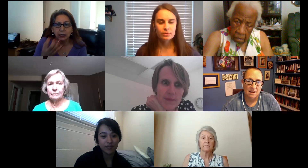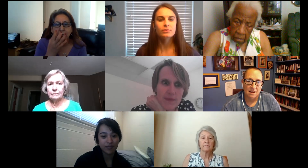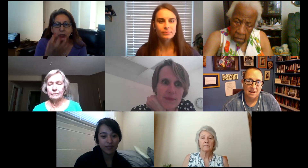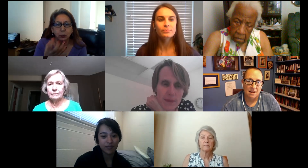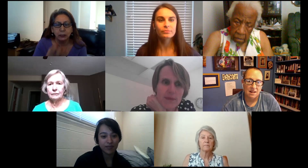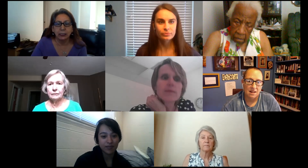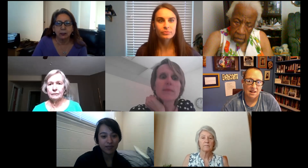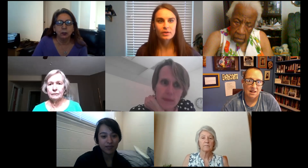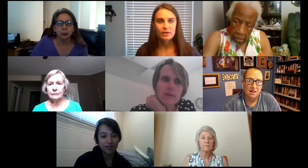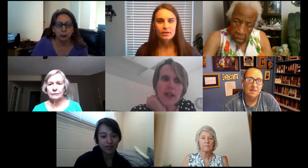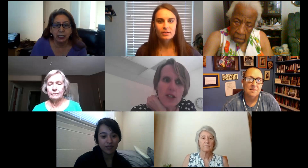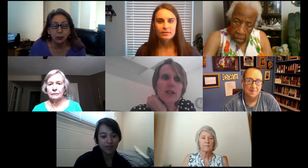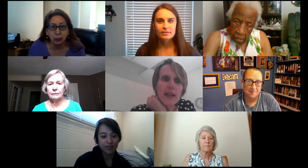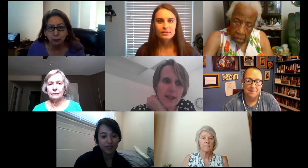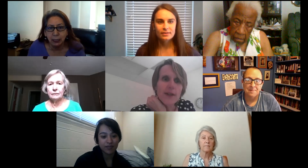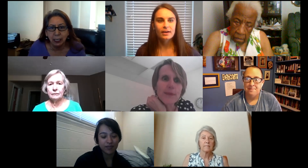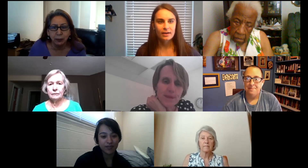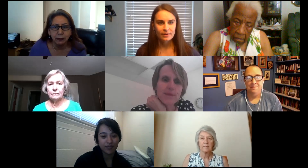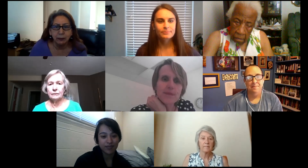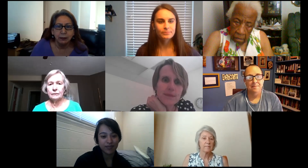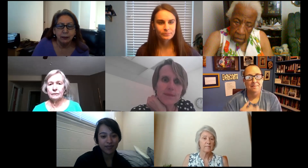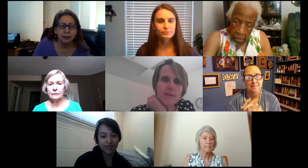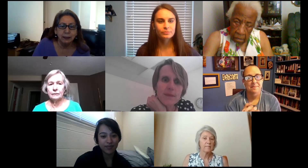us closer. Can you hear me, Catherine?